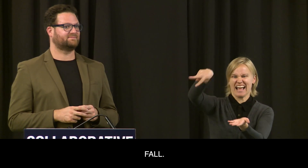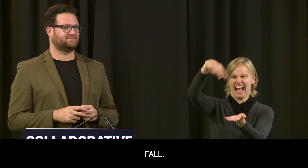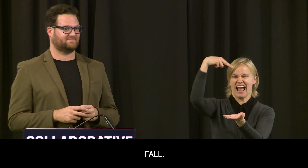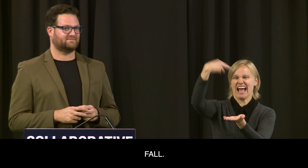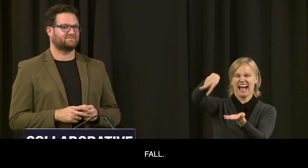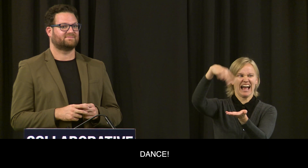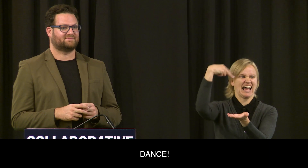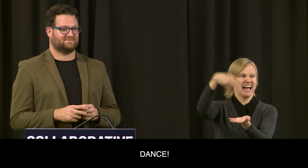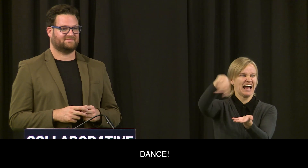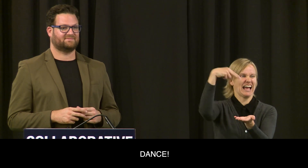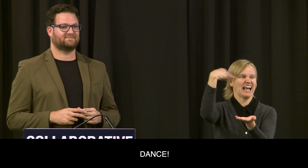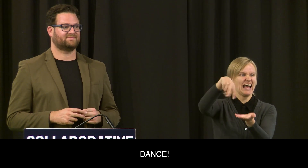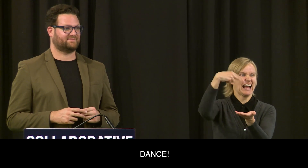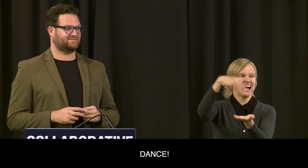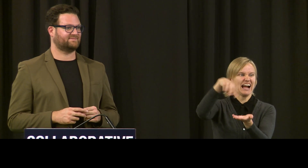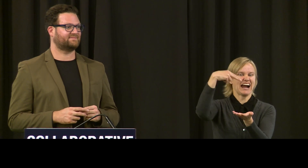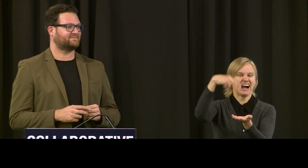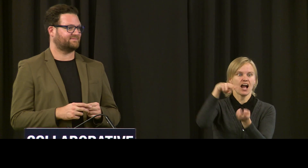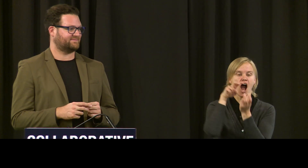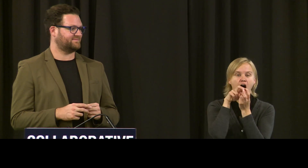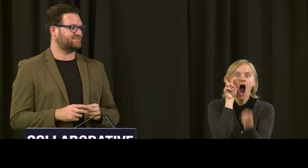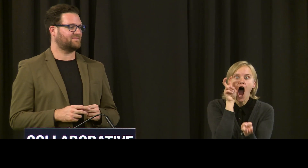fall, dance.